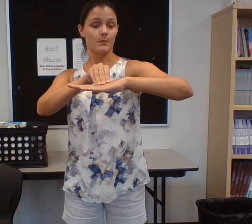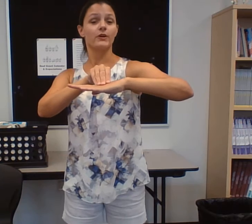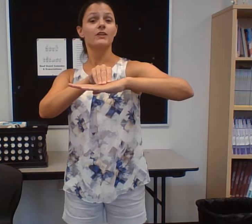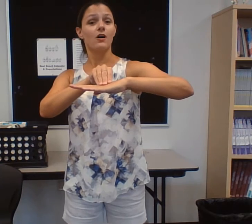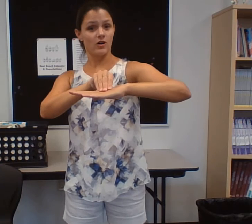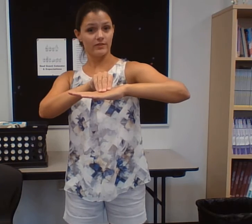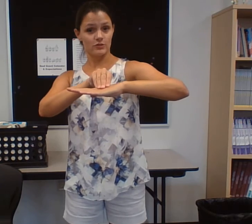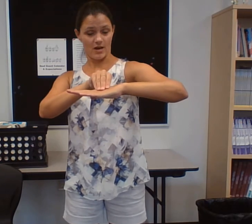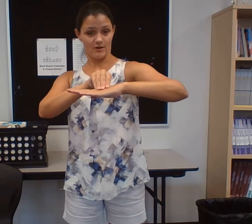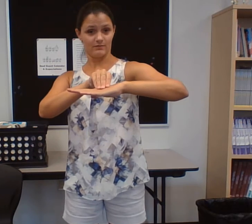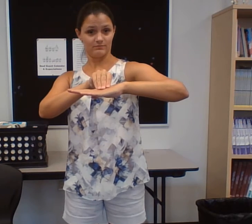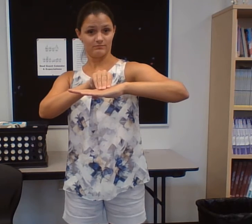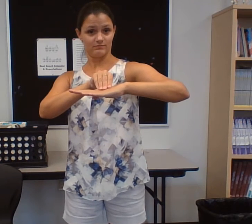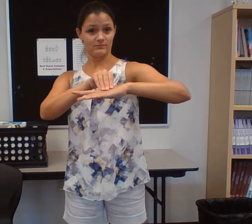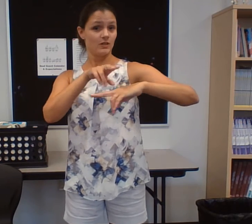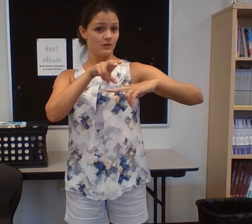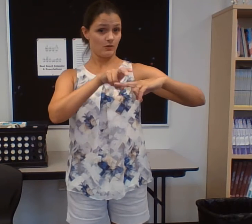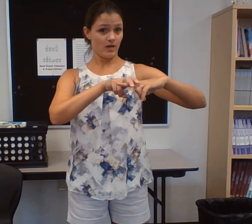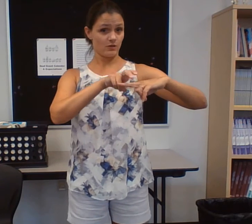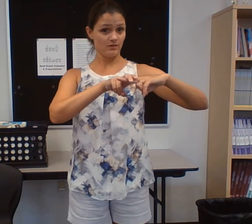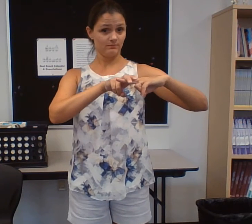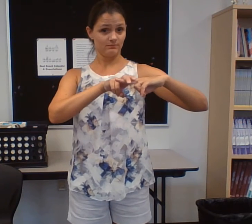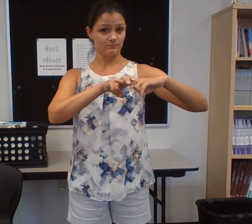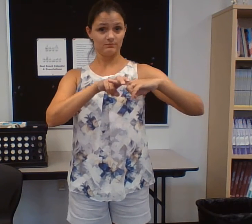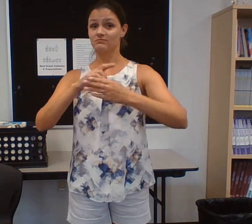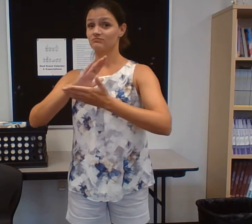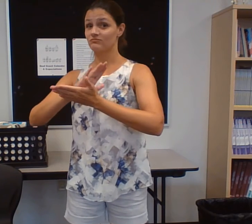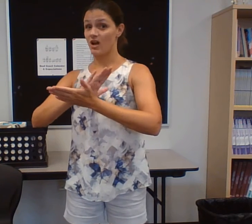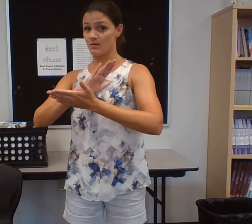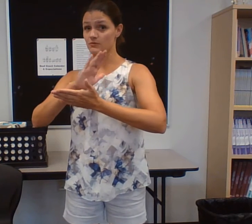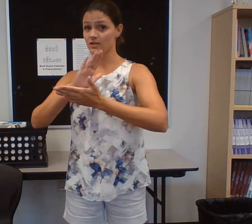put it on the chair. Location, object,